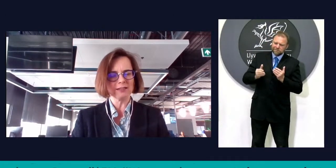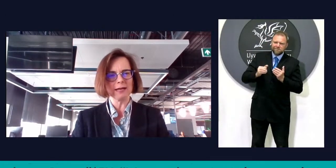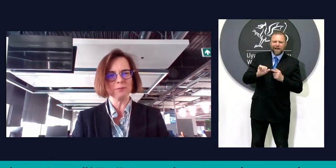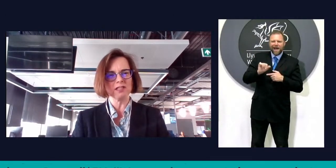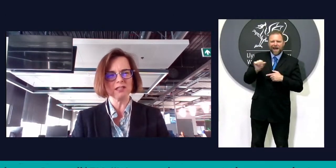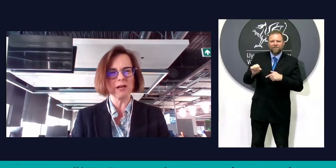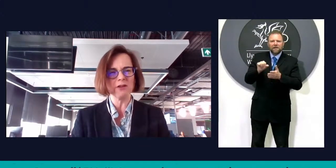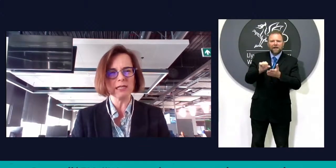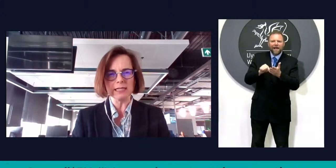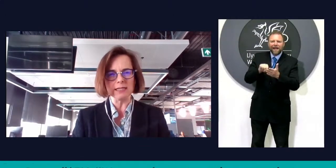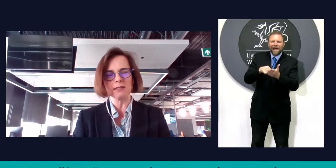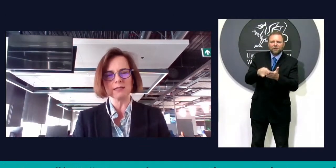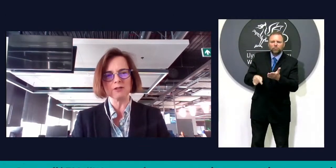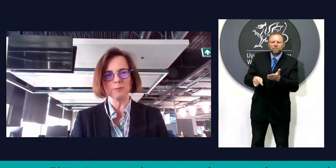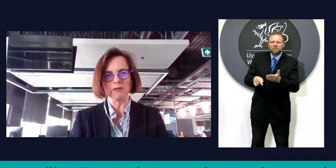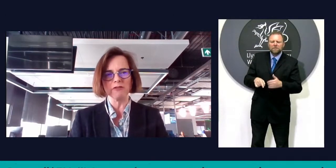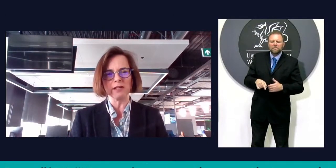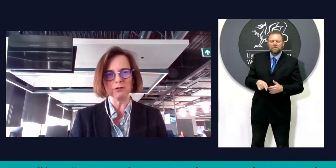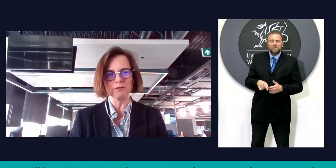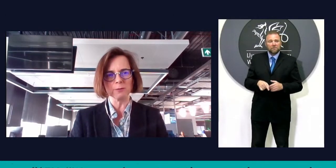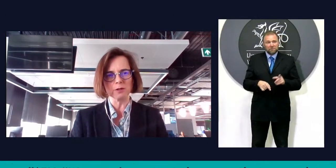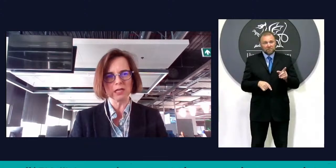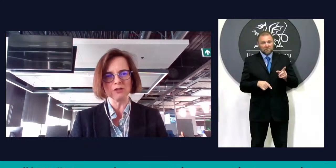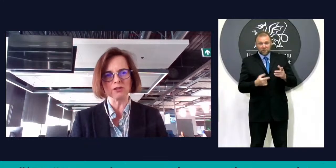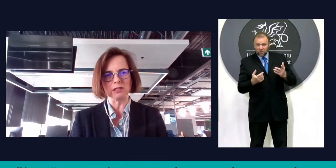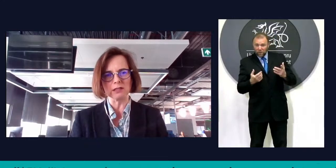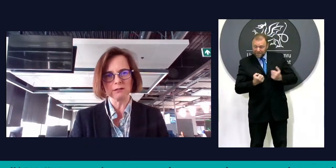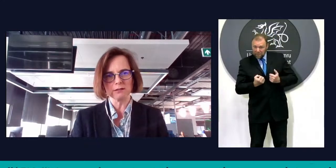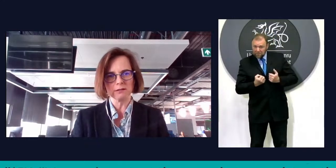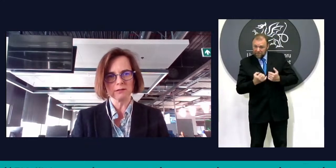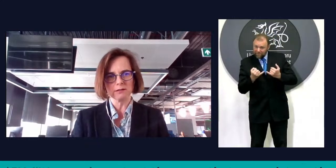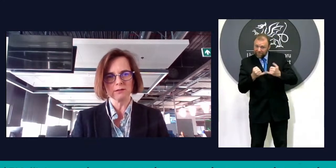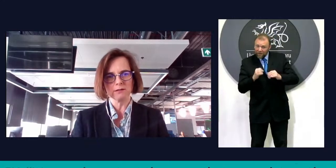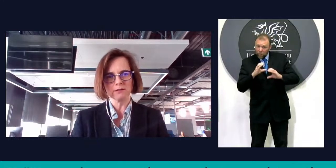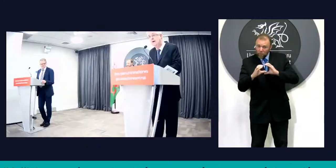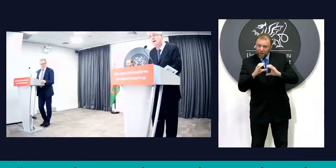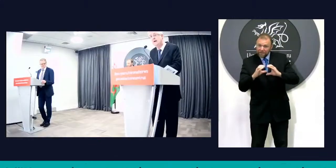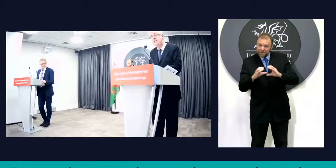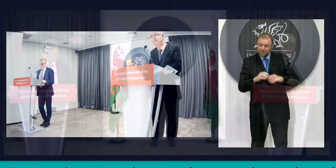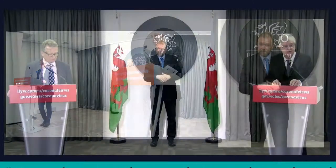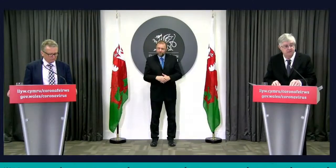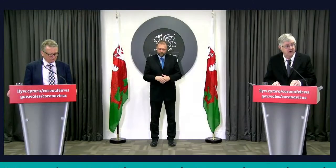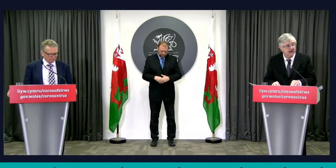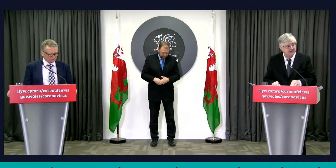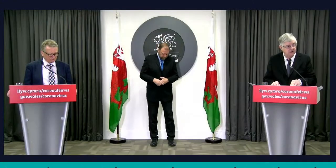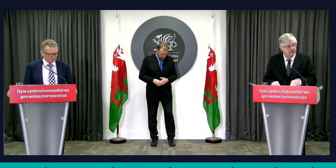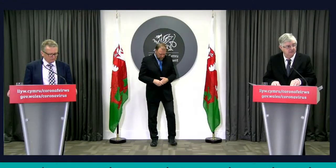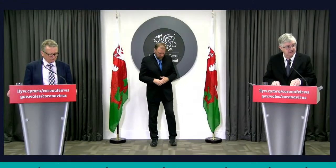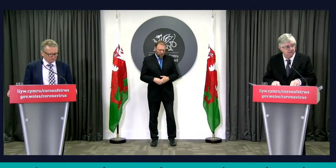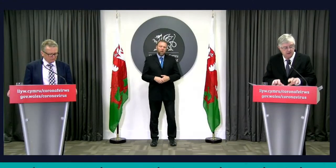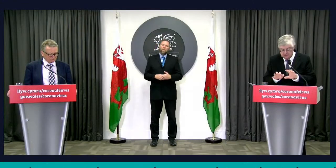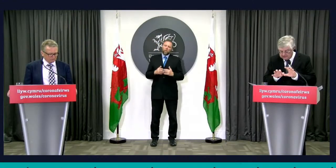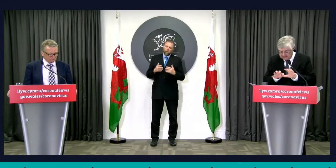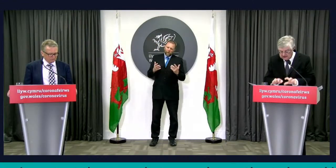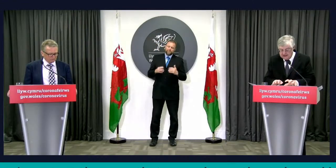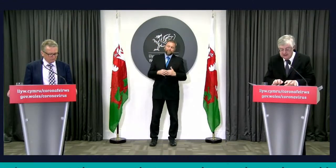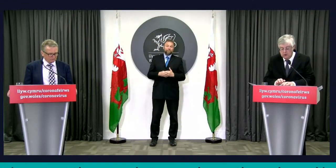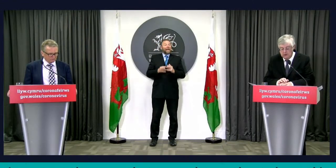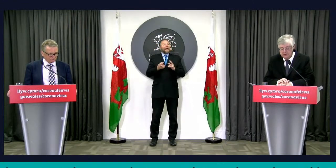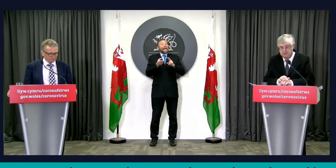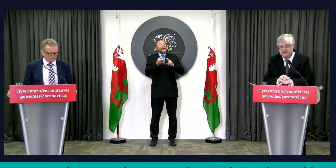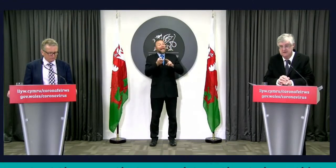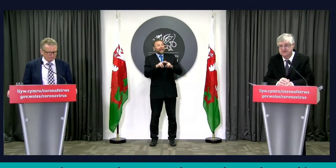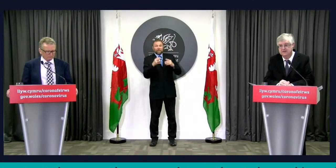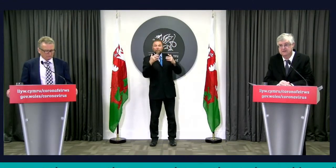you accept that at the very least there's been a failure of communication here? Well, let me put it right if there has been, Felicity, but I've just been